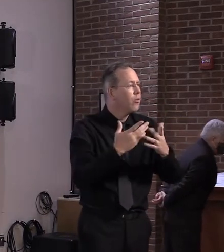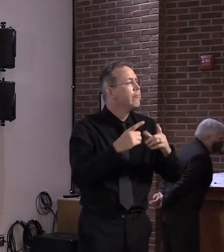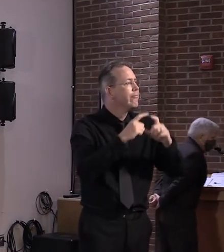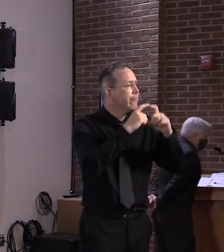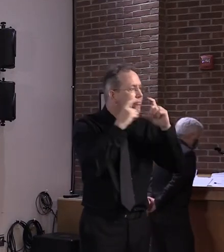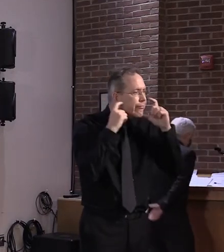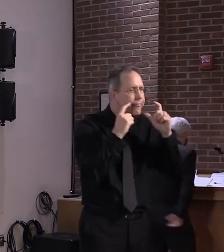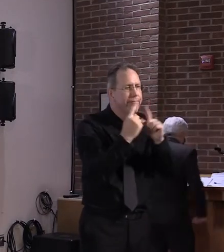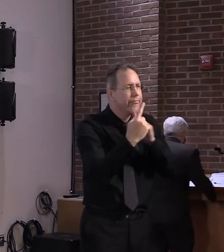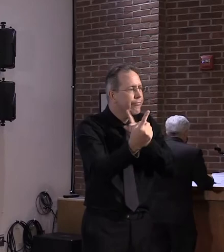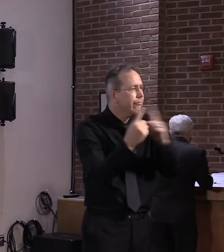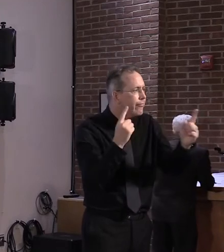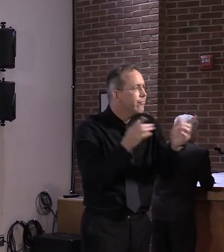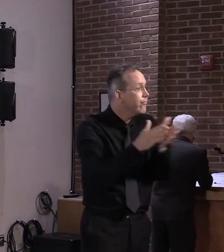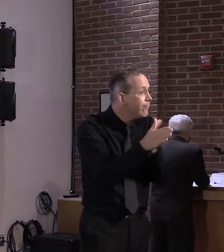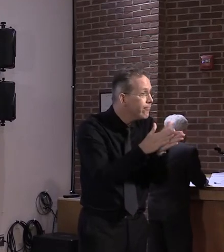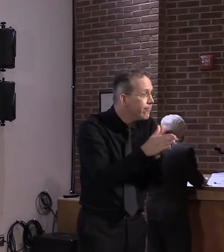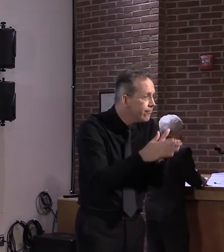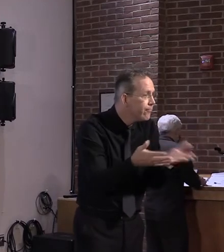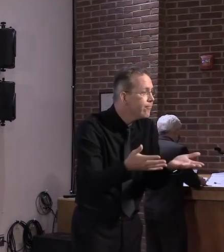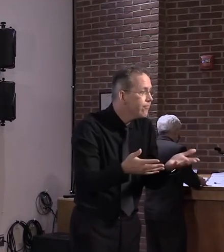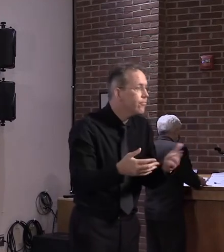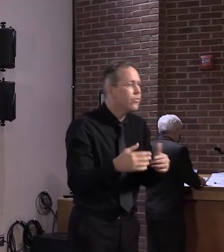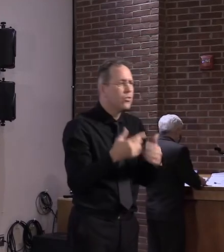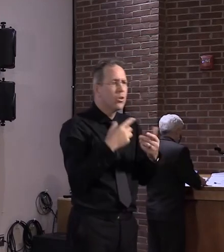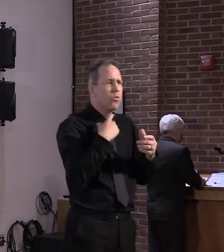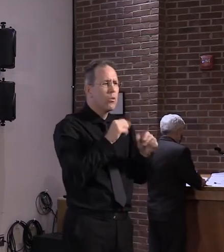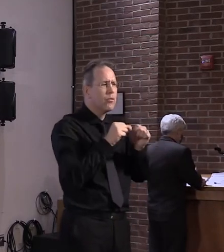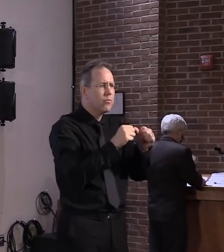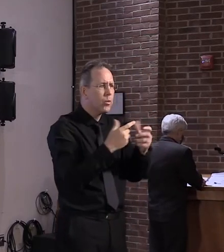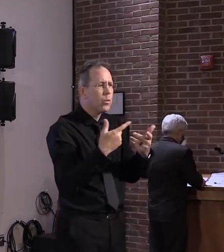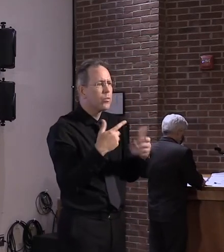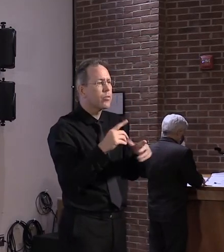exposed in such a direct way that it would harm your health.